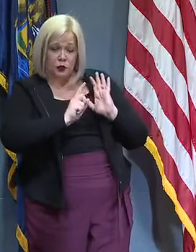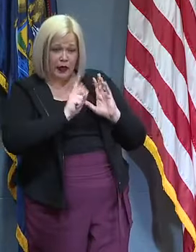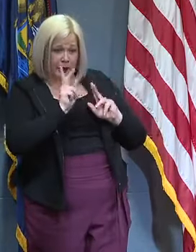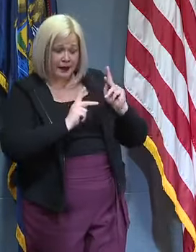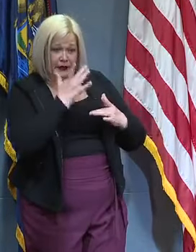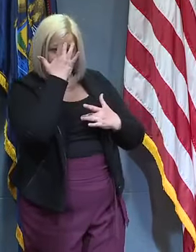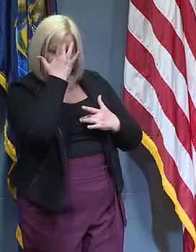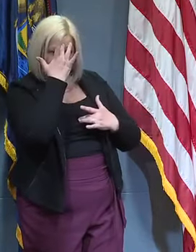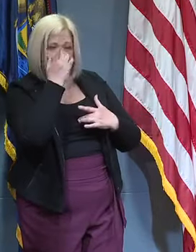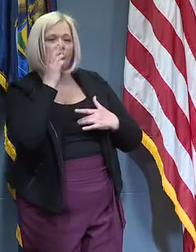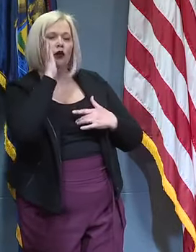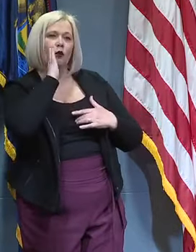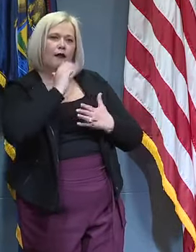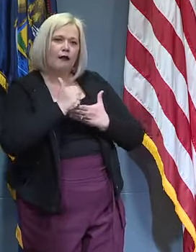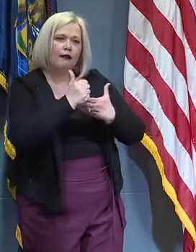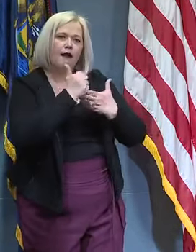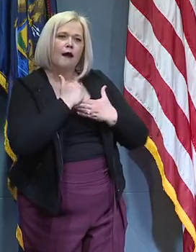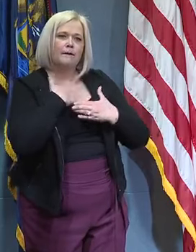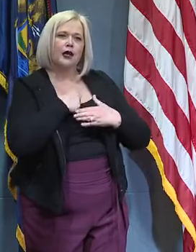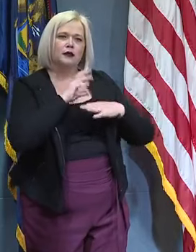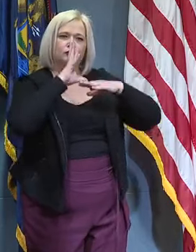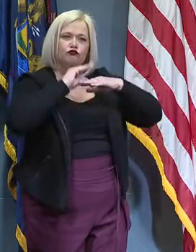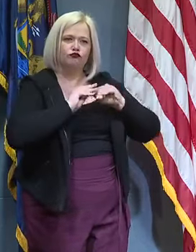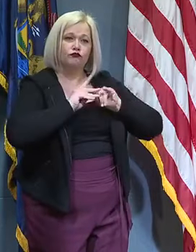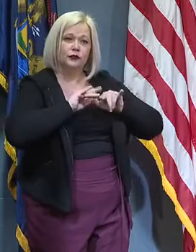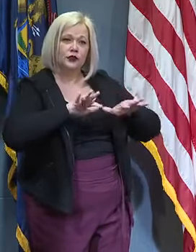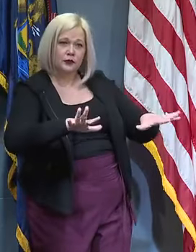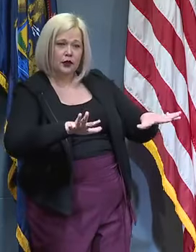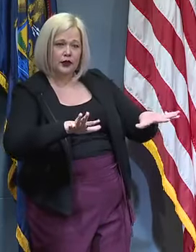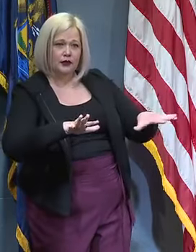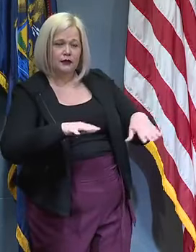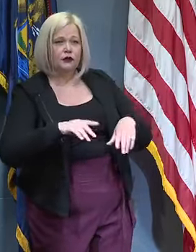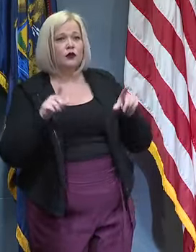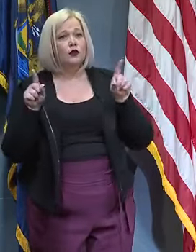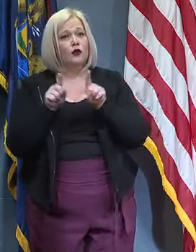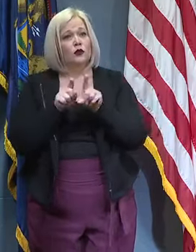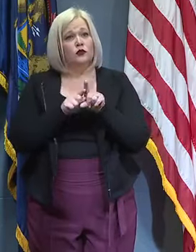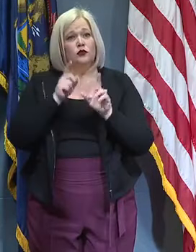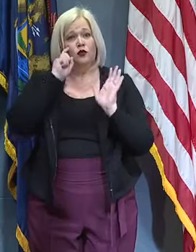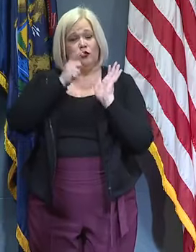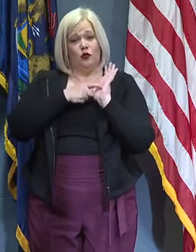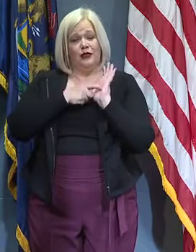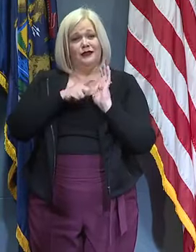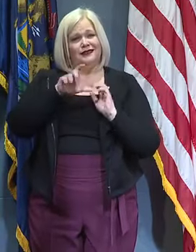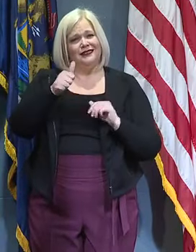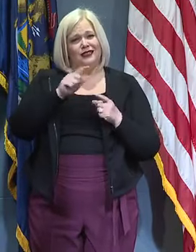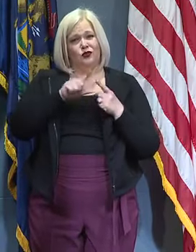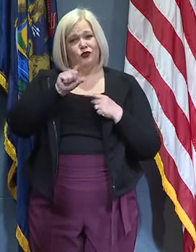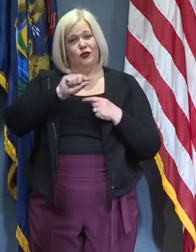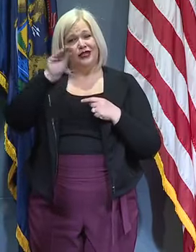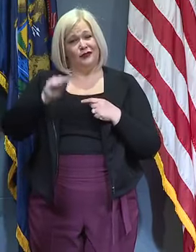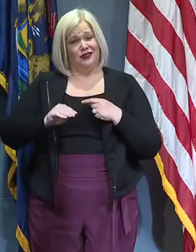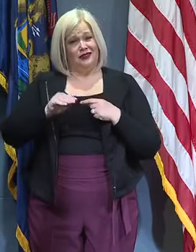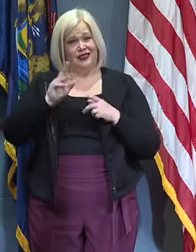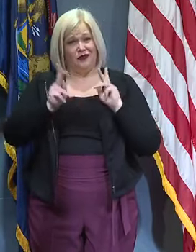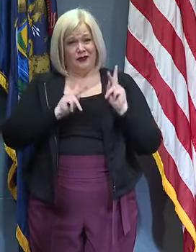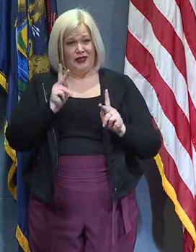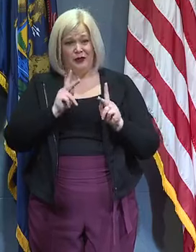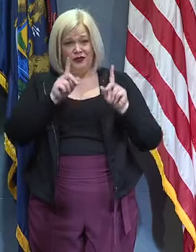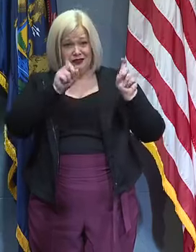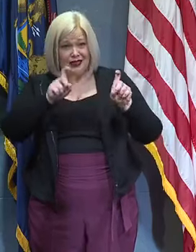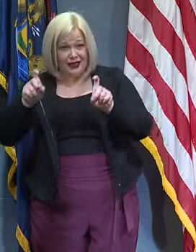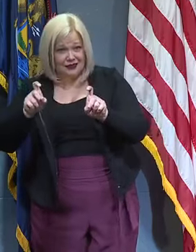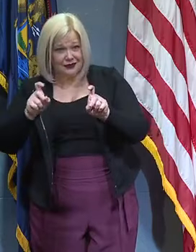spread. We also know that in this area of the state, 10 to 20% of the tests done are coming back positive,